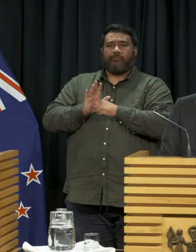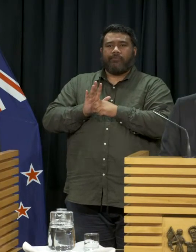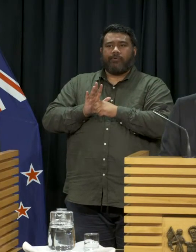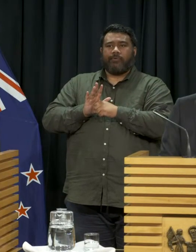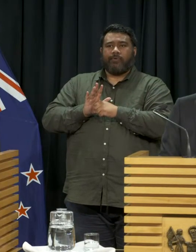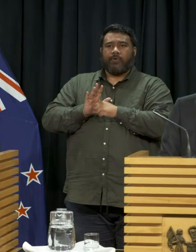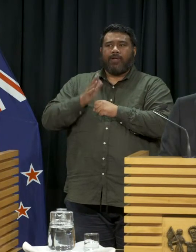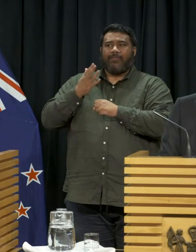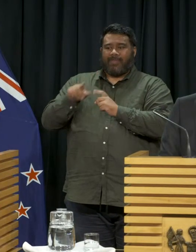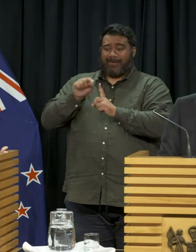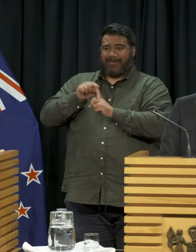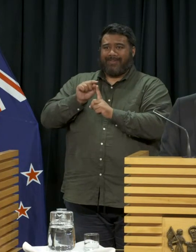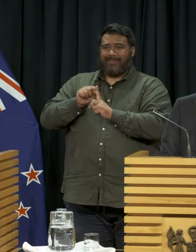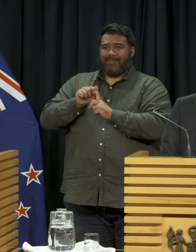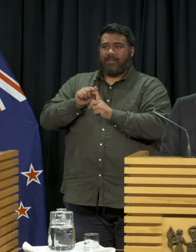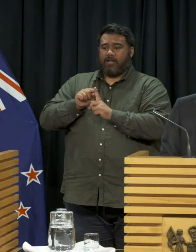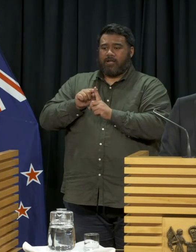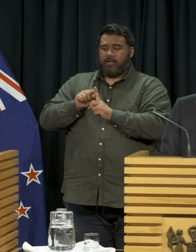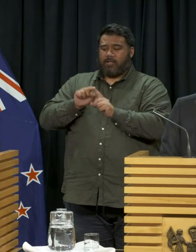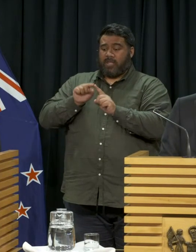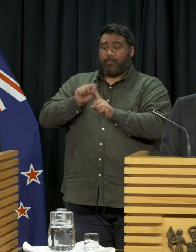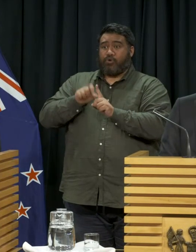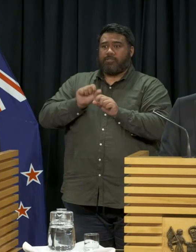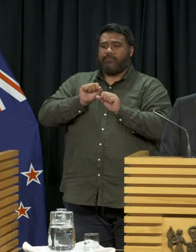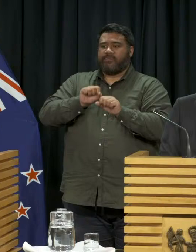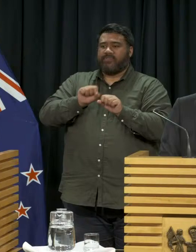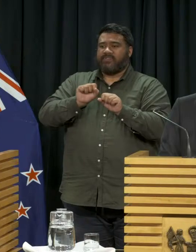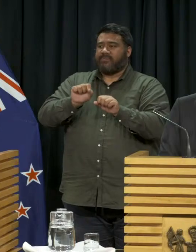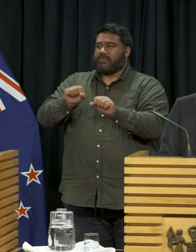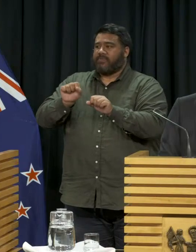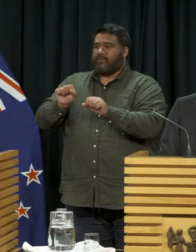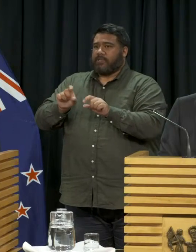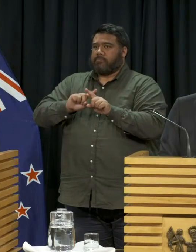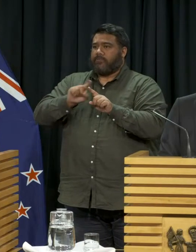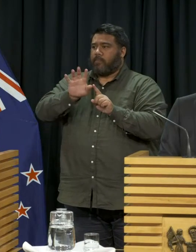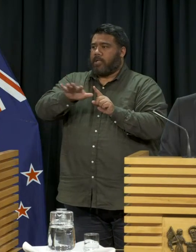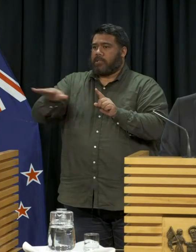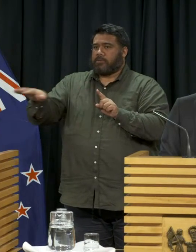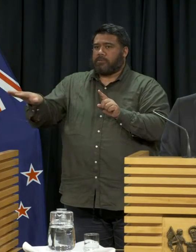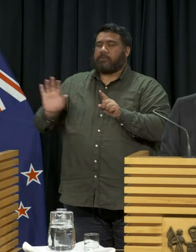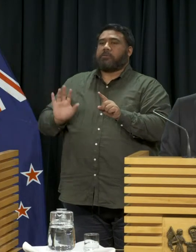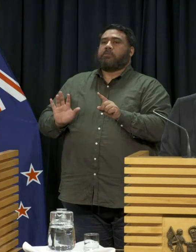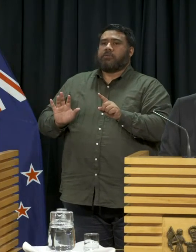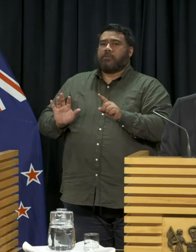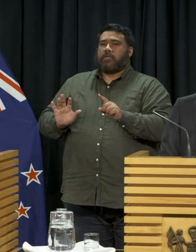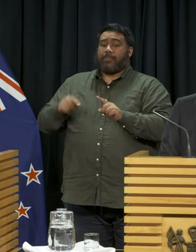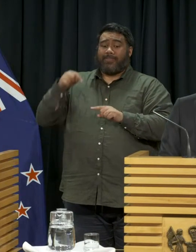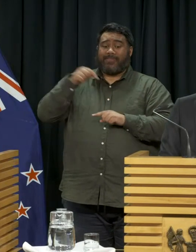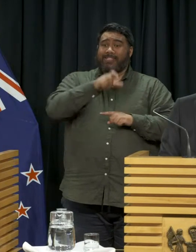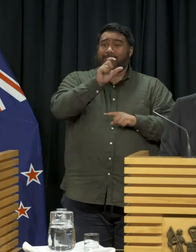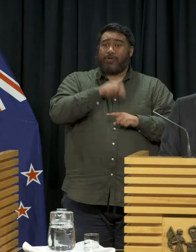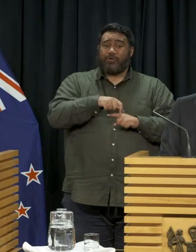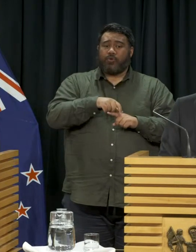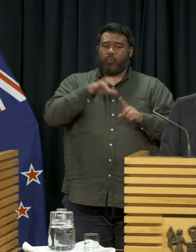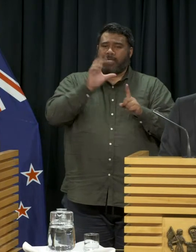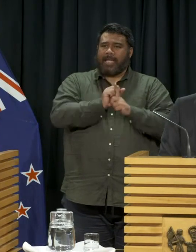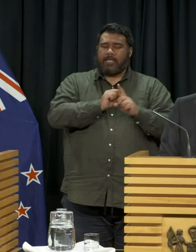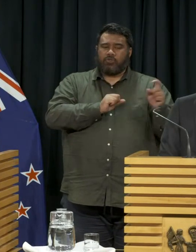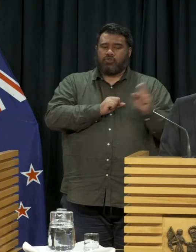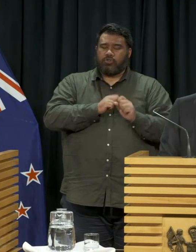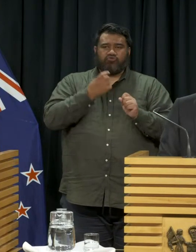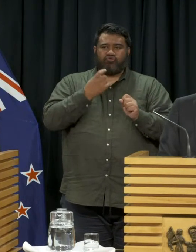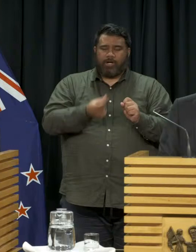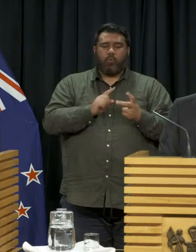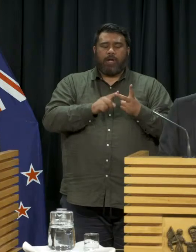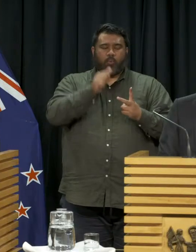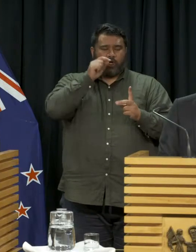of, obviously, locations of interest. However, this case, someone's been picked up in our surveillance, they're linked to a known case, the